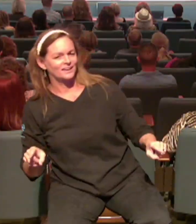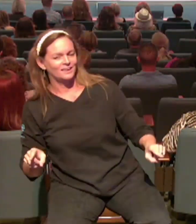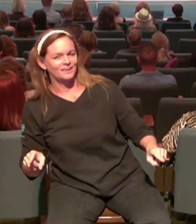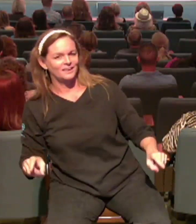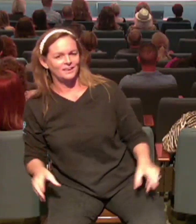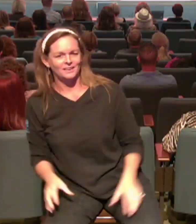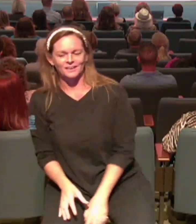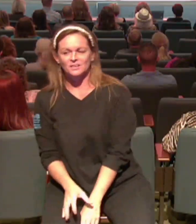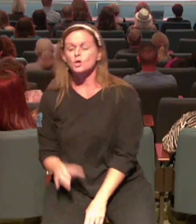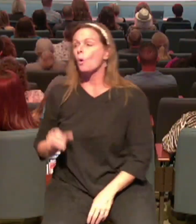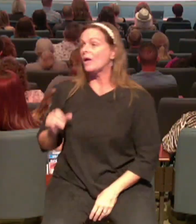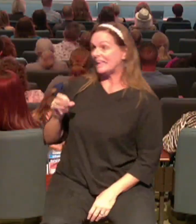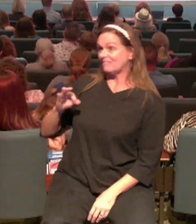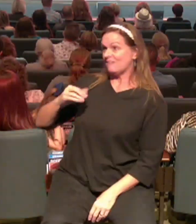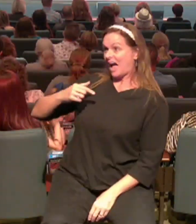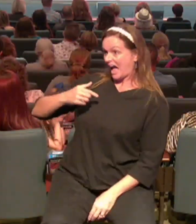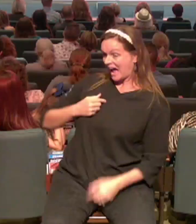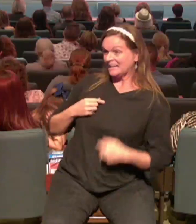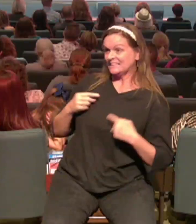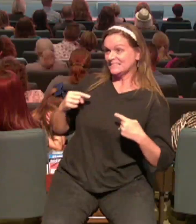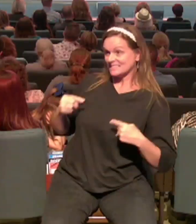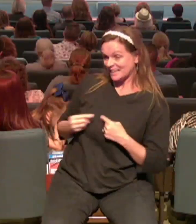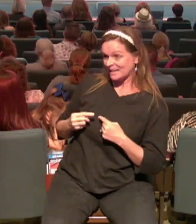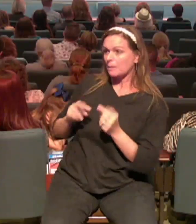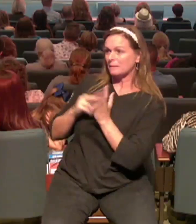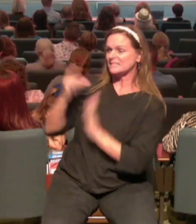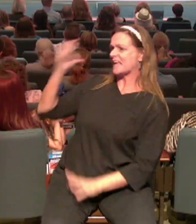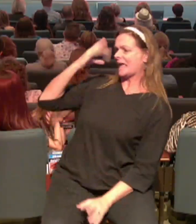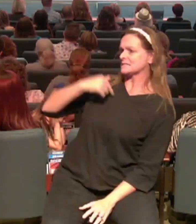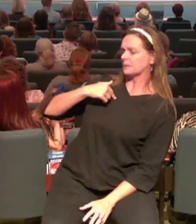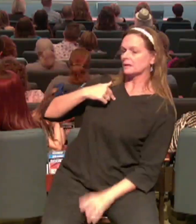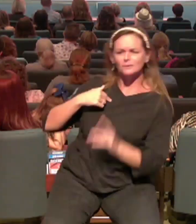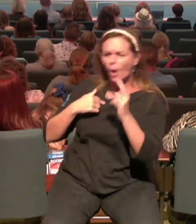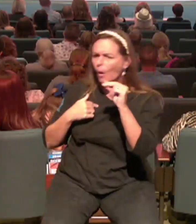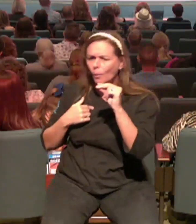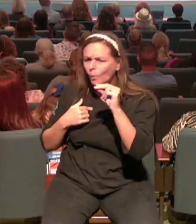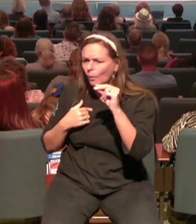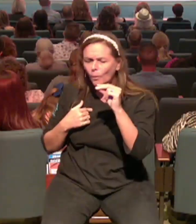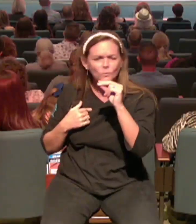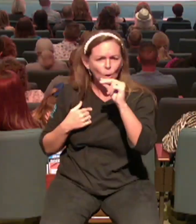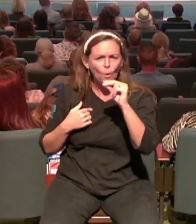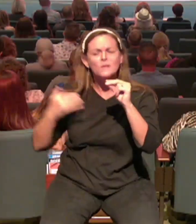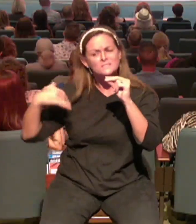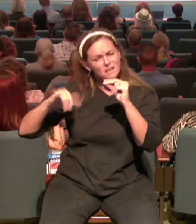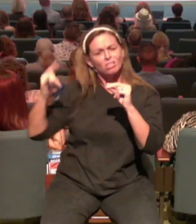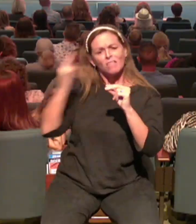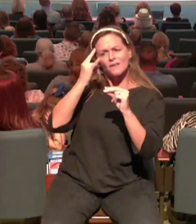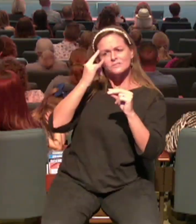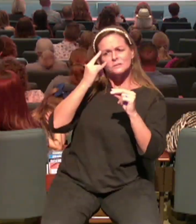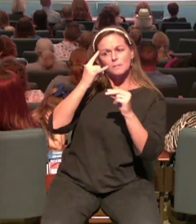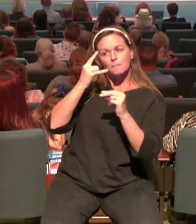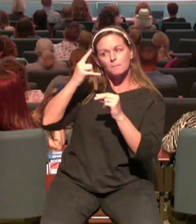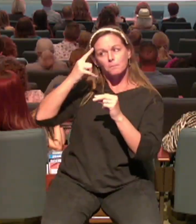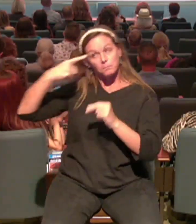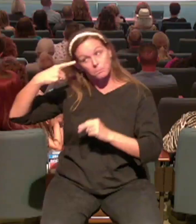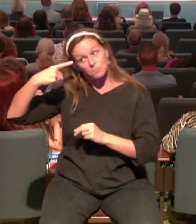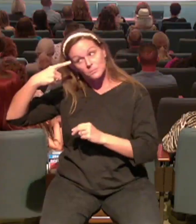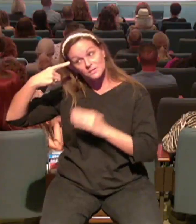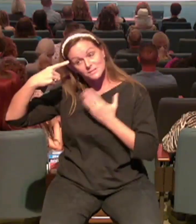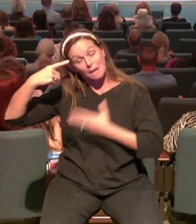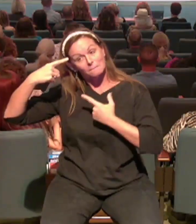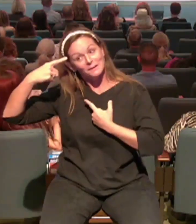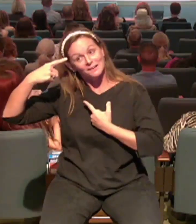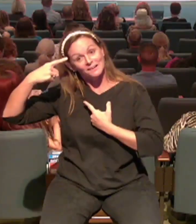And then you get that thing and it leaves you empty and void and looking and longing for something else because sin is a big liar. So he